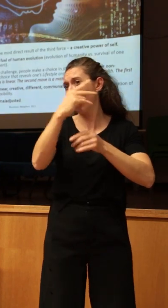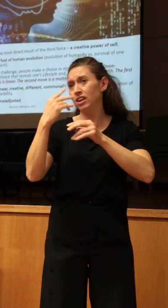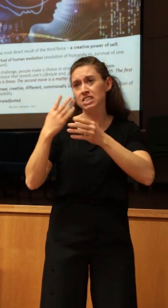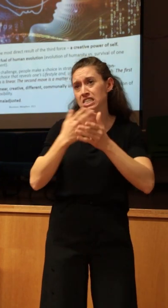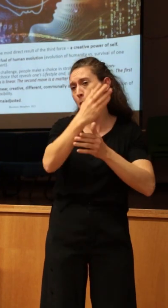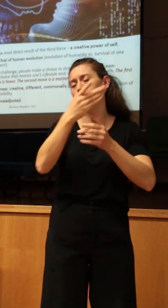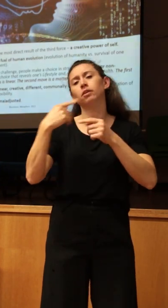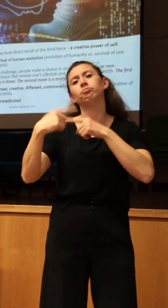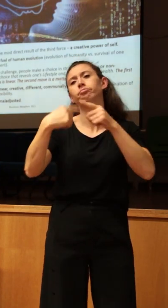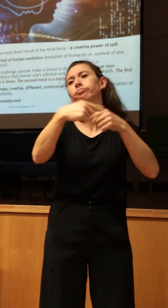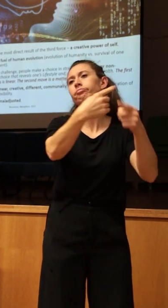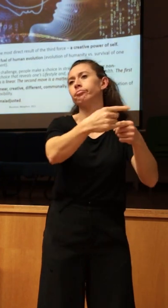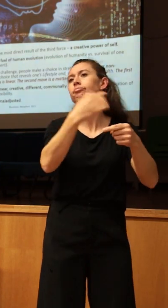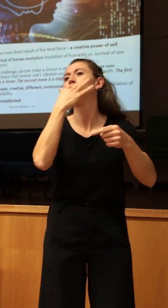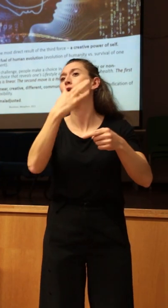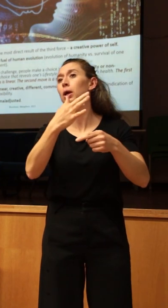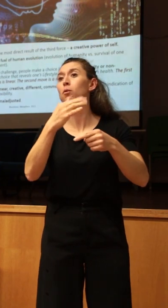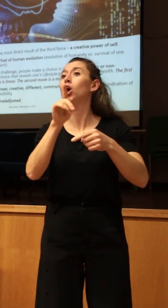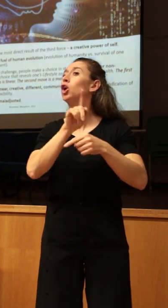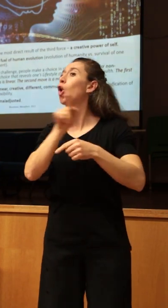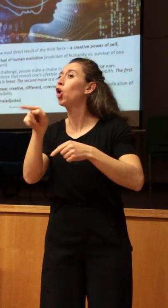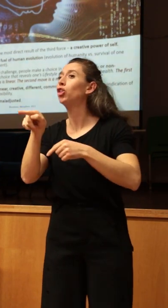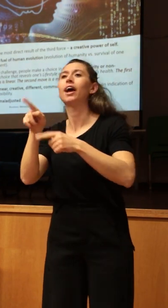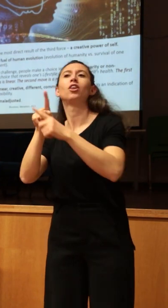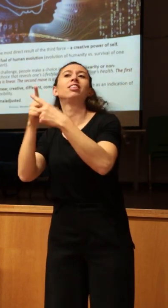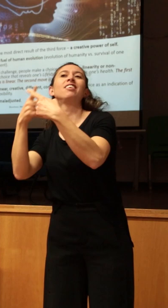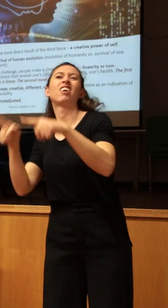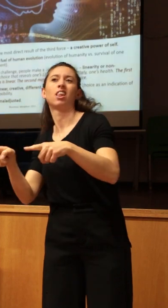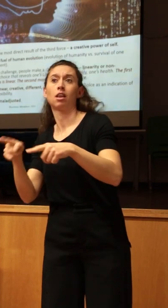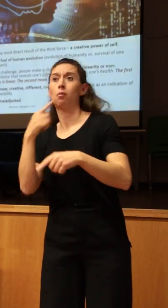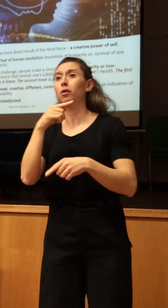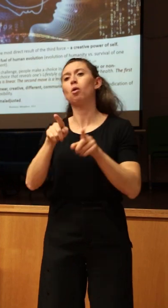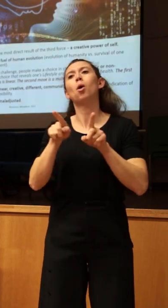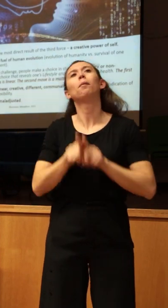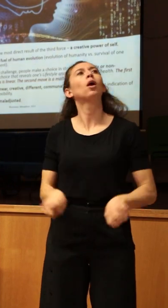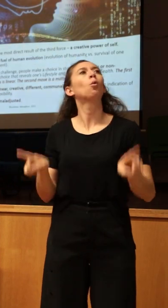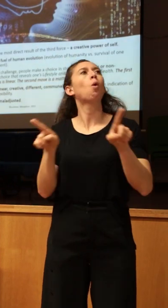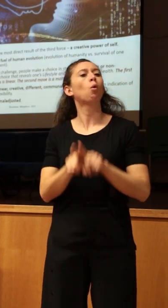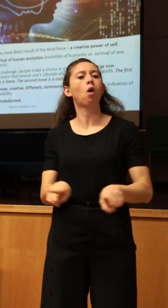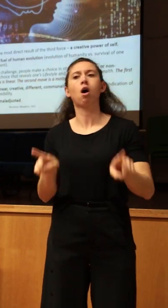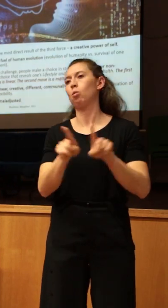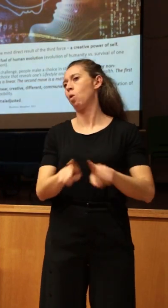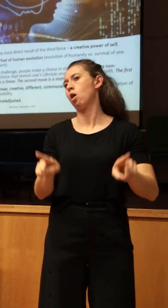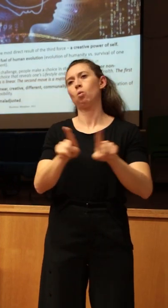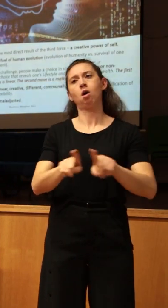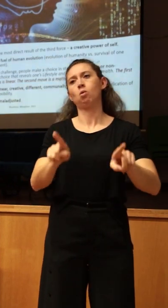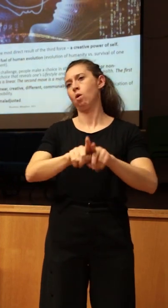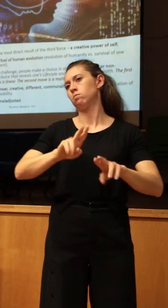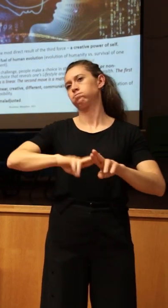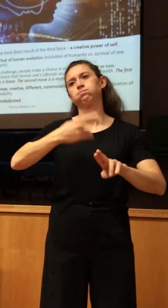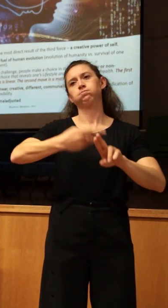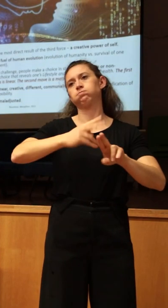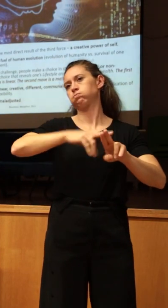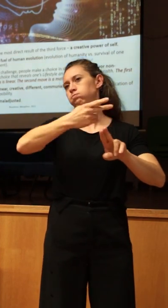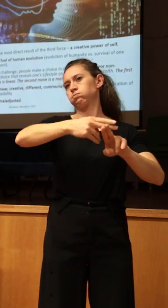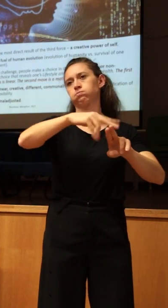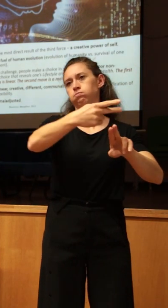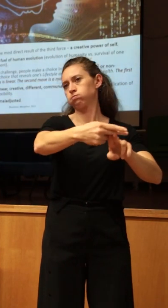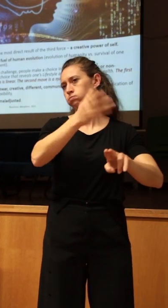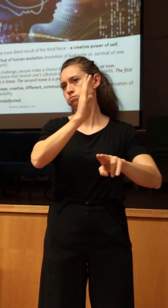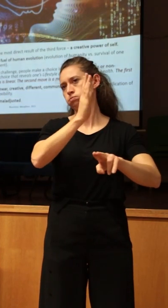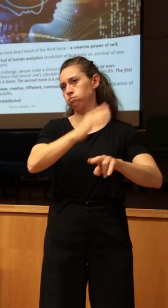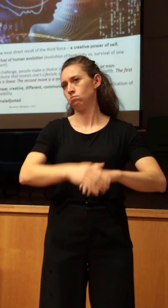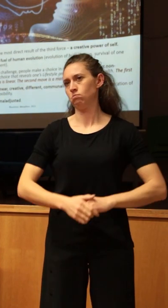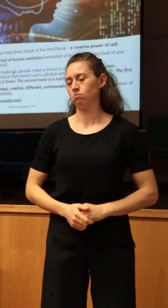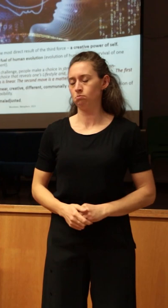Linear is that you keep doing the things that you've done before. La lineal, sigo haciendo lo mismo que venía haciendo antes. And some people who like to hit the wall,